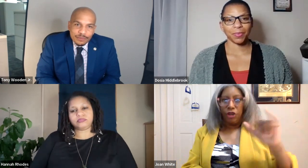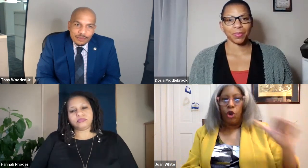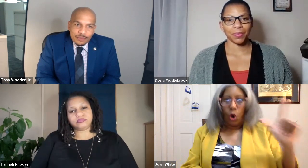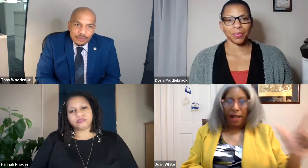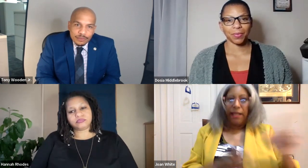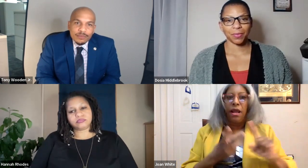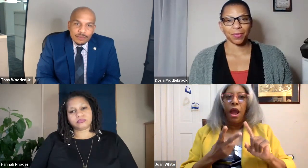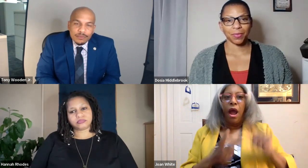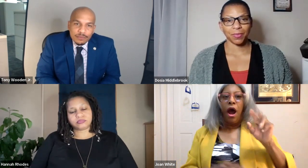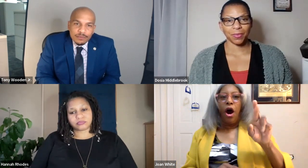Betty lives in Illinois.